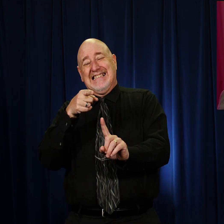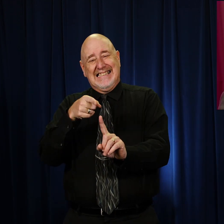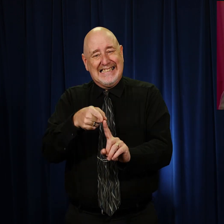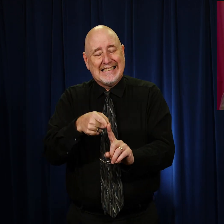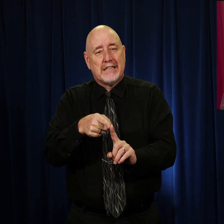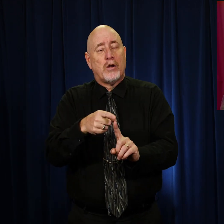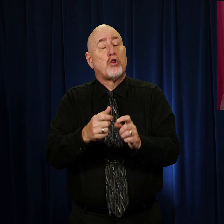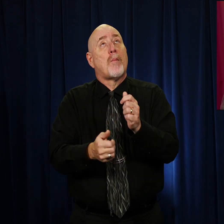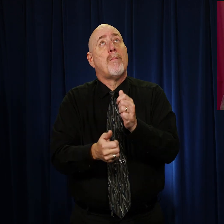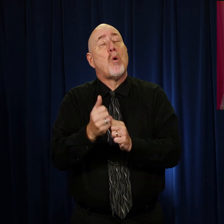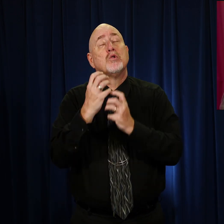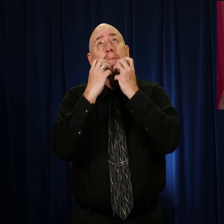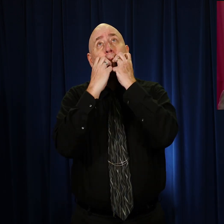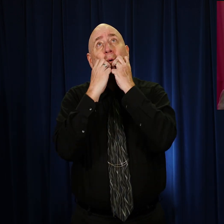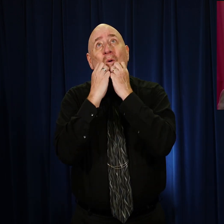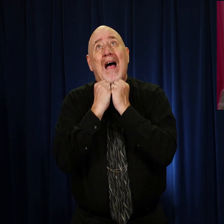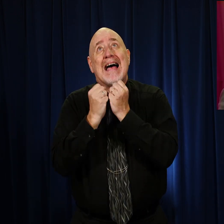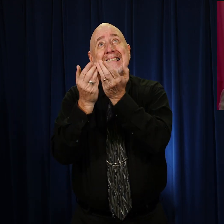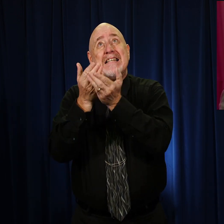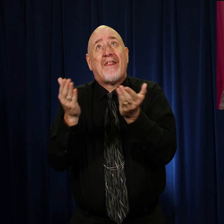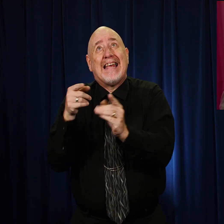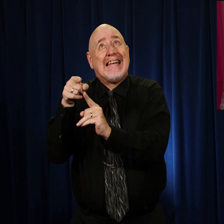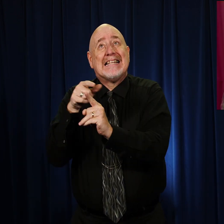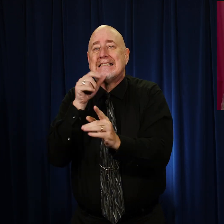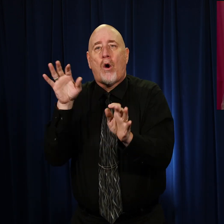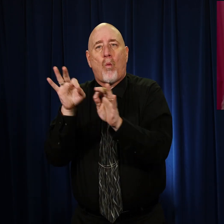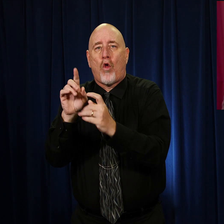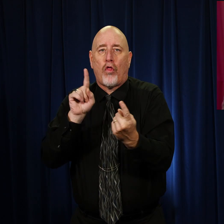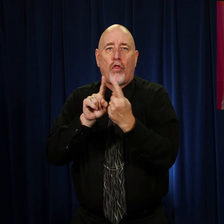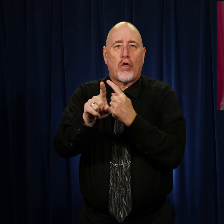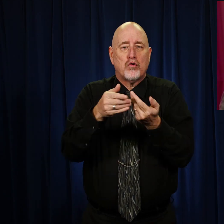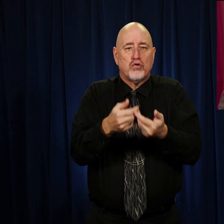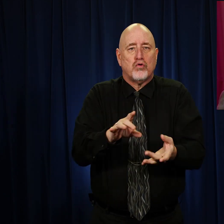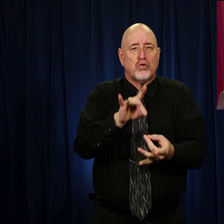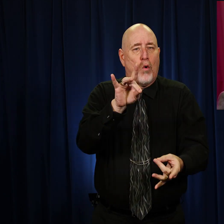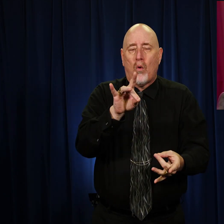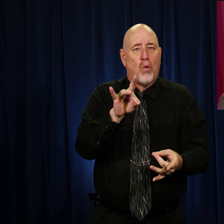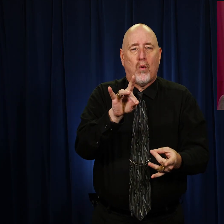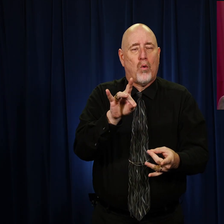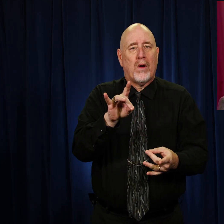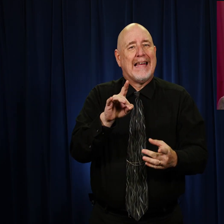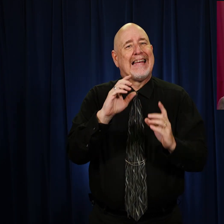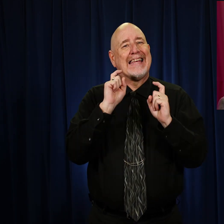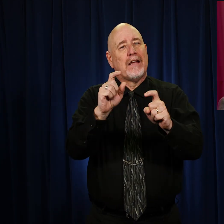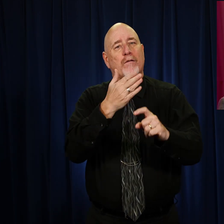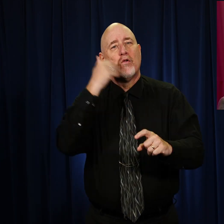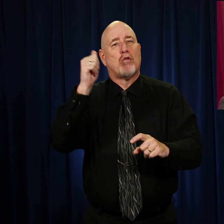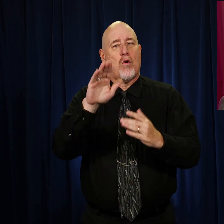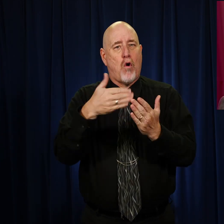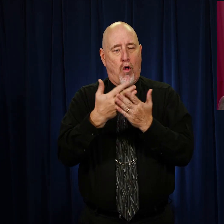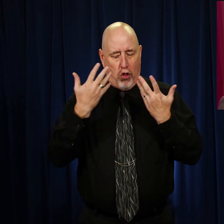that your most prized possessions are not worth losing your soul over. Give your all